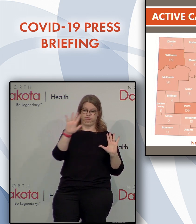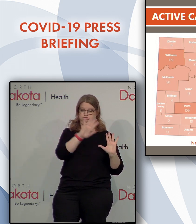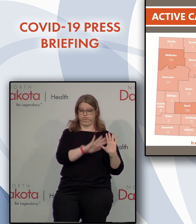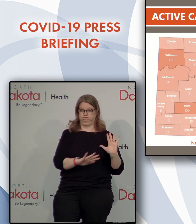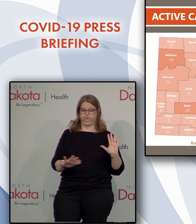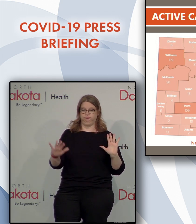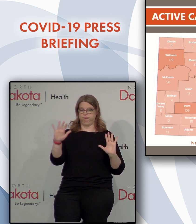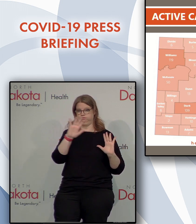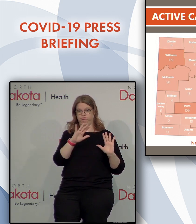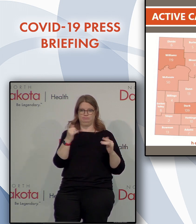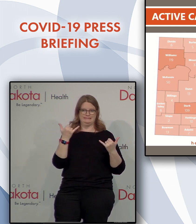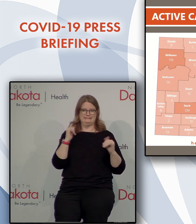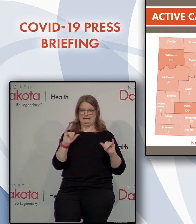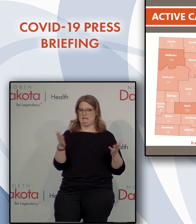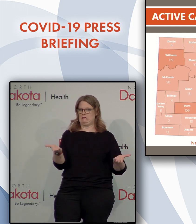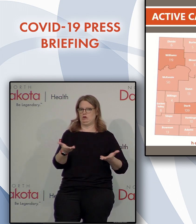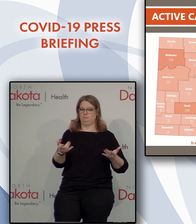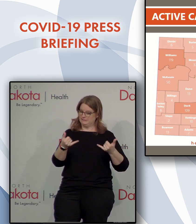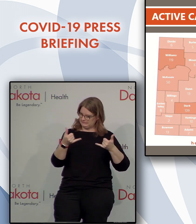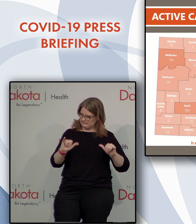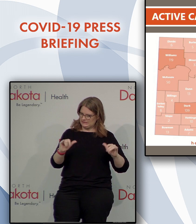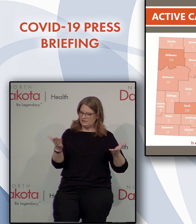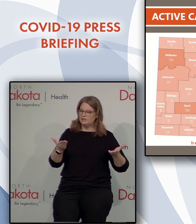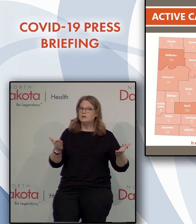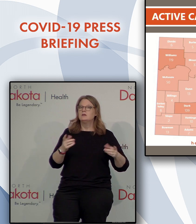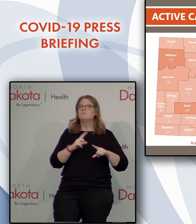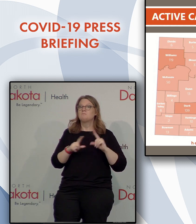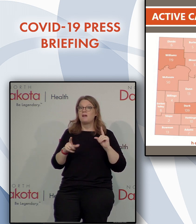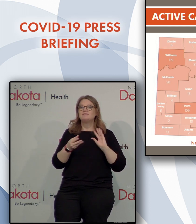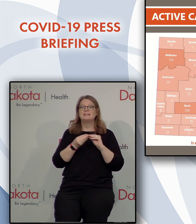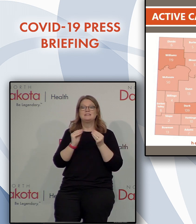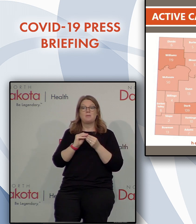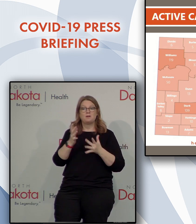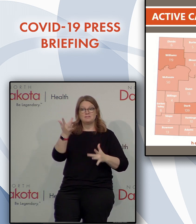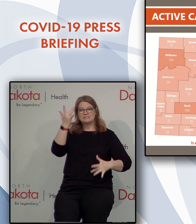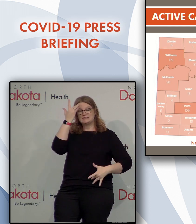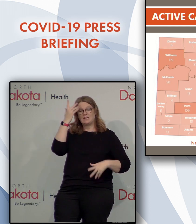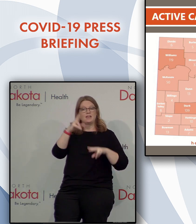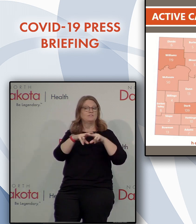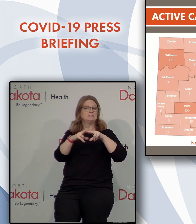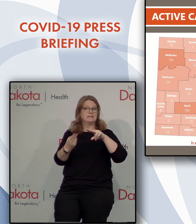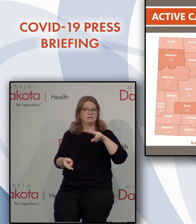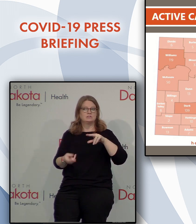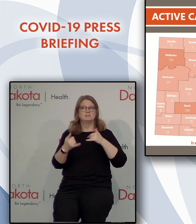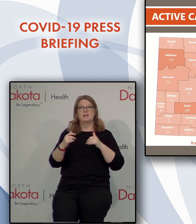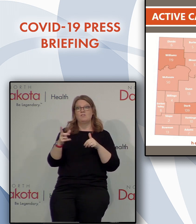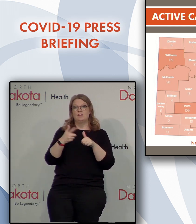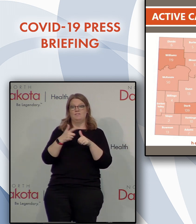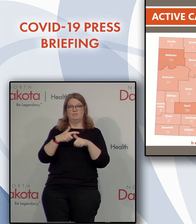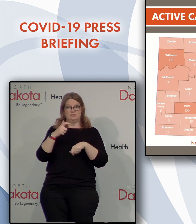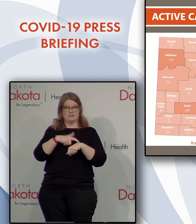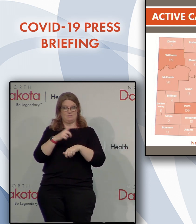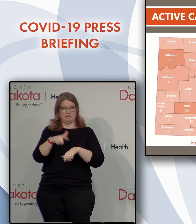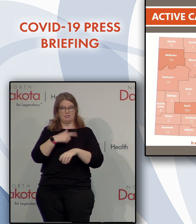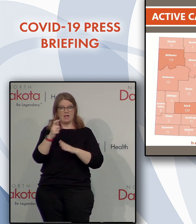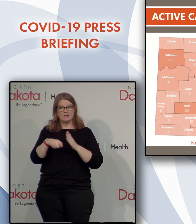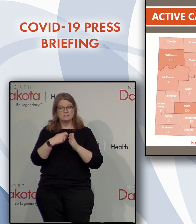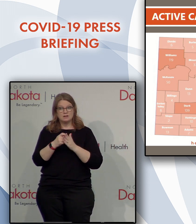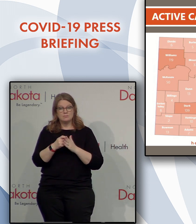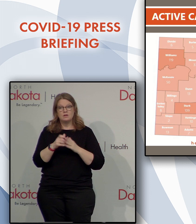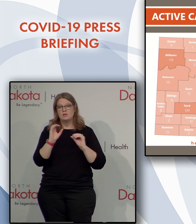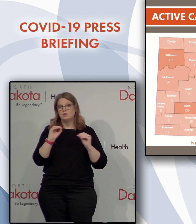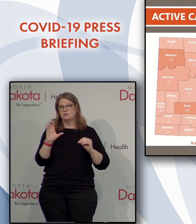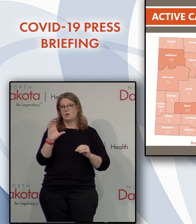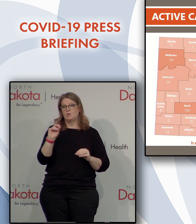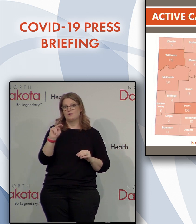disease everywhere across the state, but case counts have decreased, and for the first time in a long time, we've got no counties that